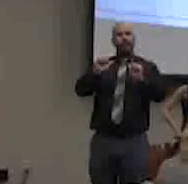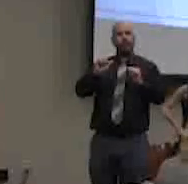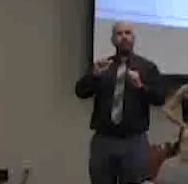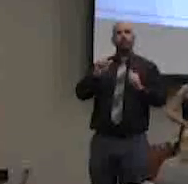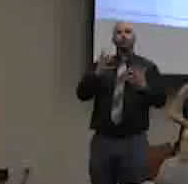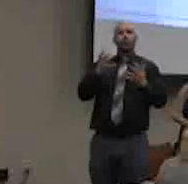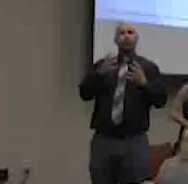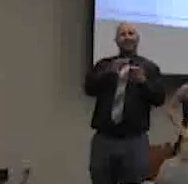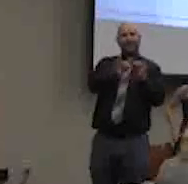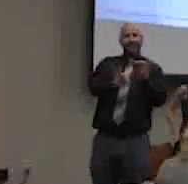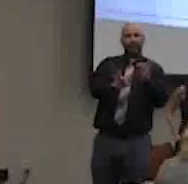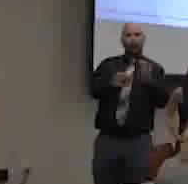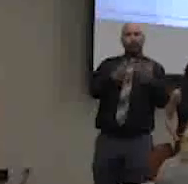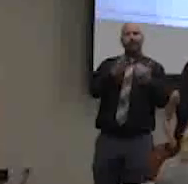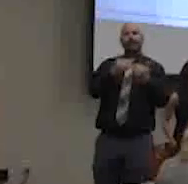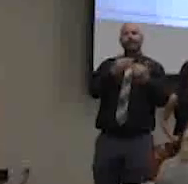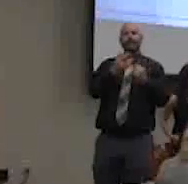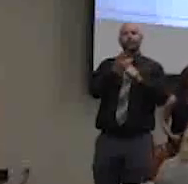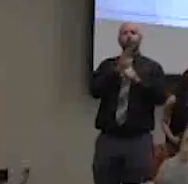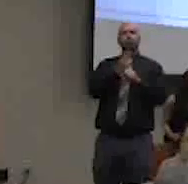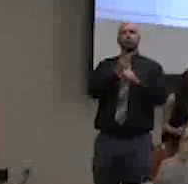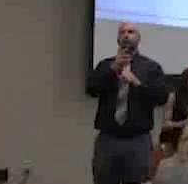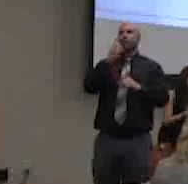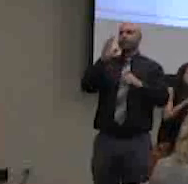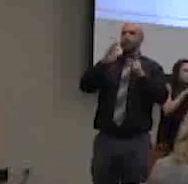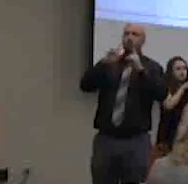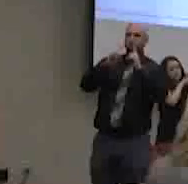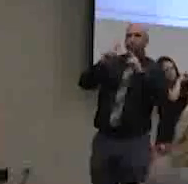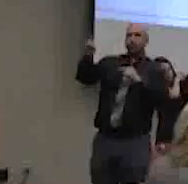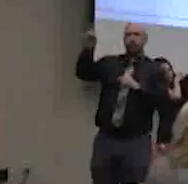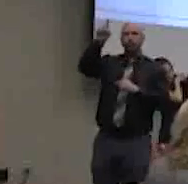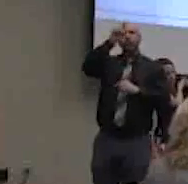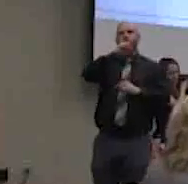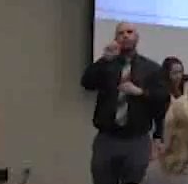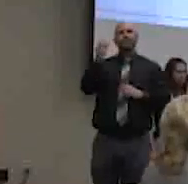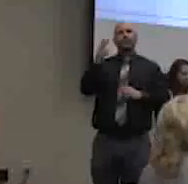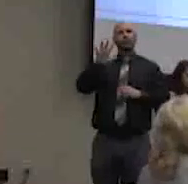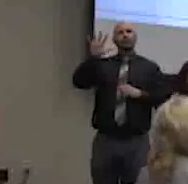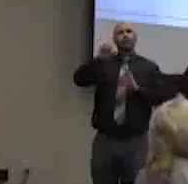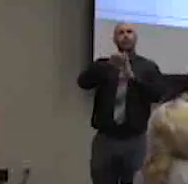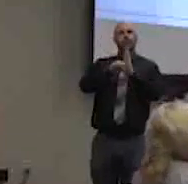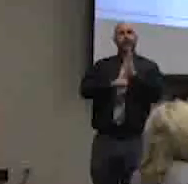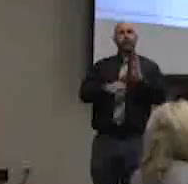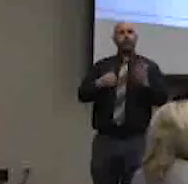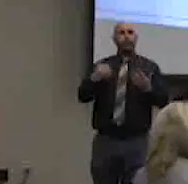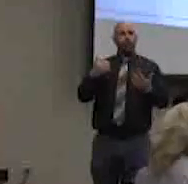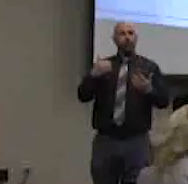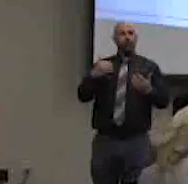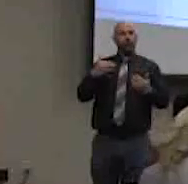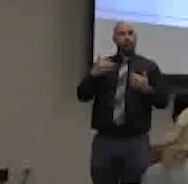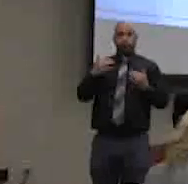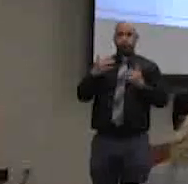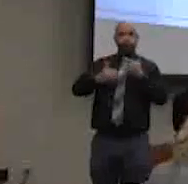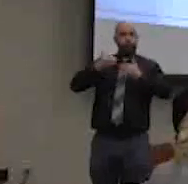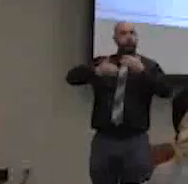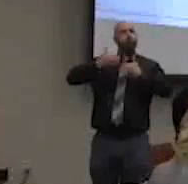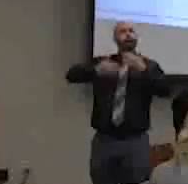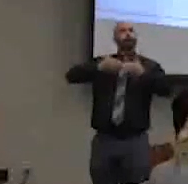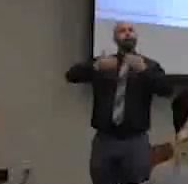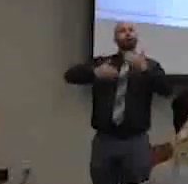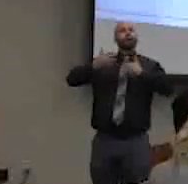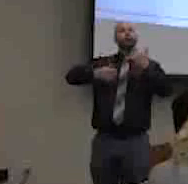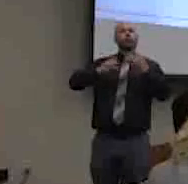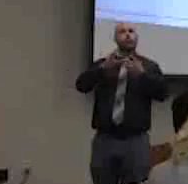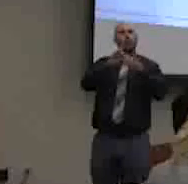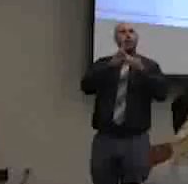different stakeholders around the state. We have a momentum in the state related to early care and education, especially